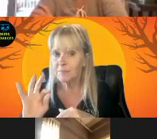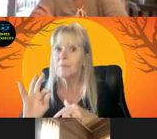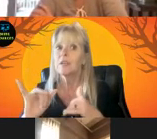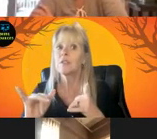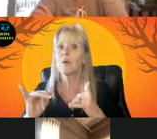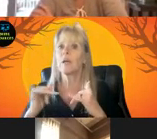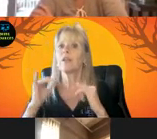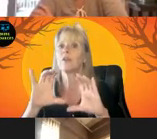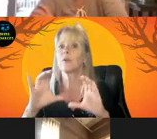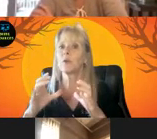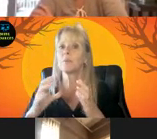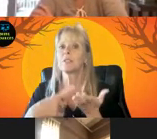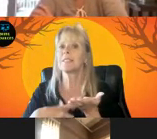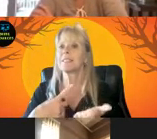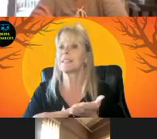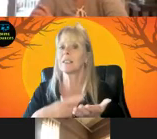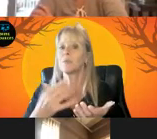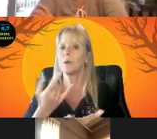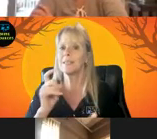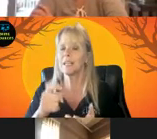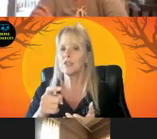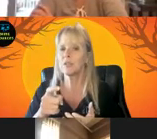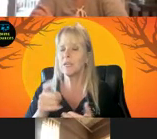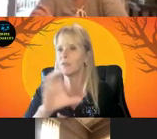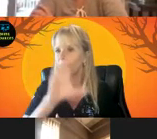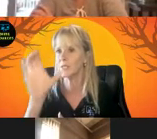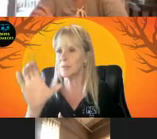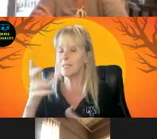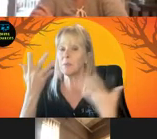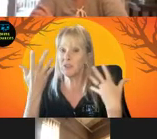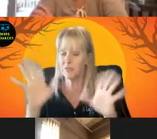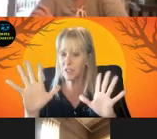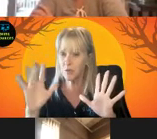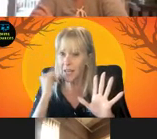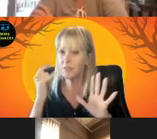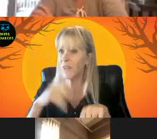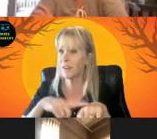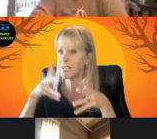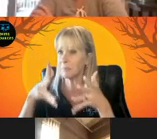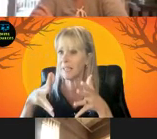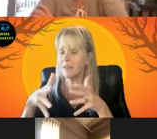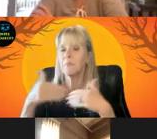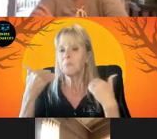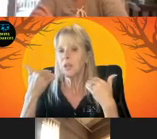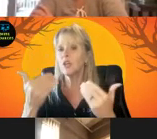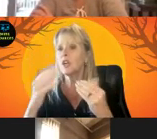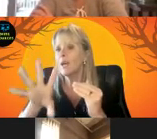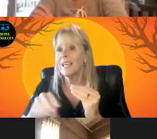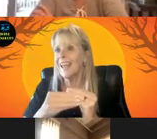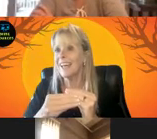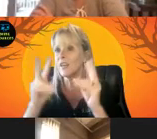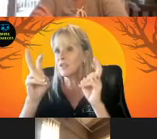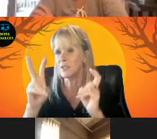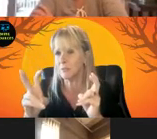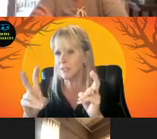find it. So in your group, just discuss what is it that you're needing for Christmas. And when you're finished with that, if you have time left, you can go